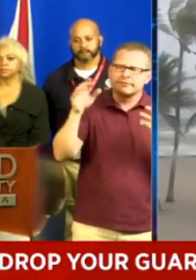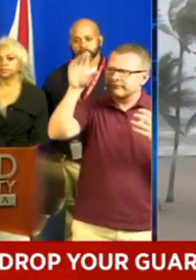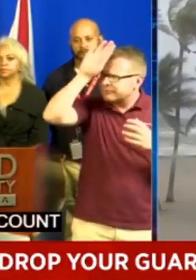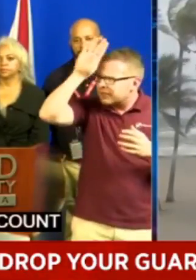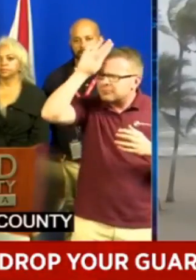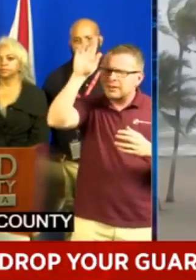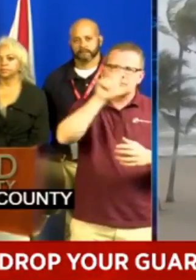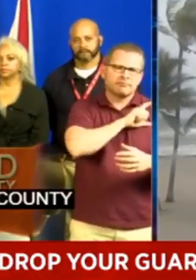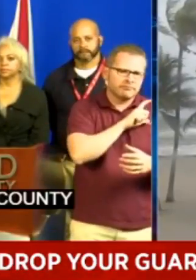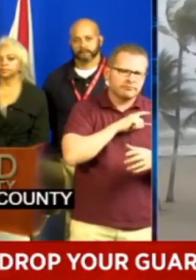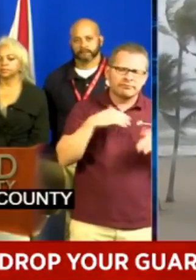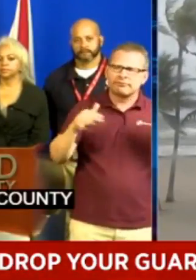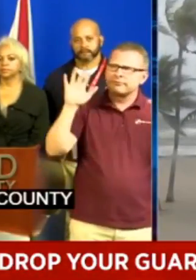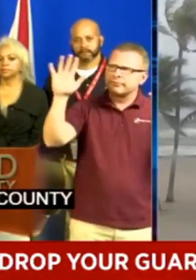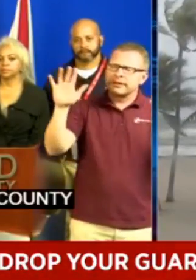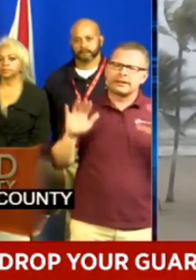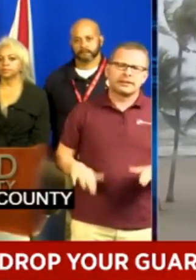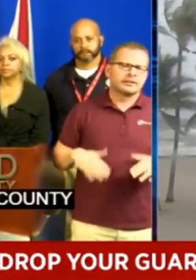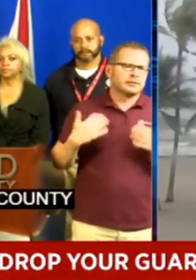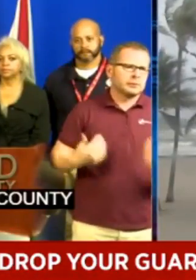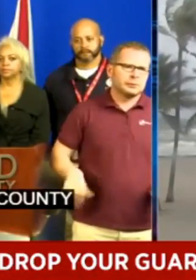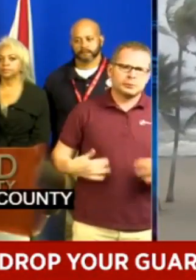continue to do an amazing job. Thank you.